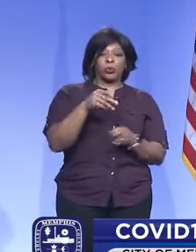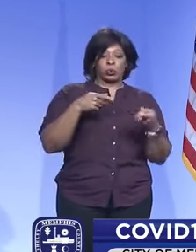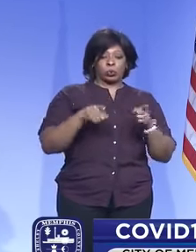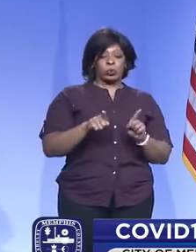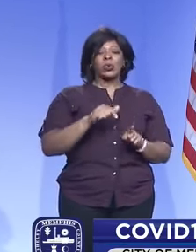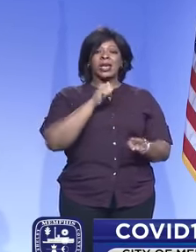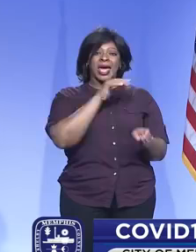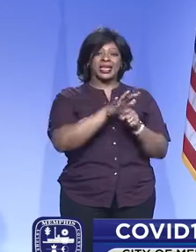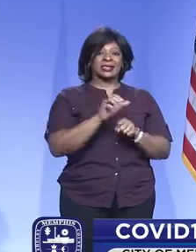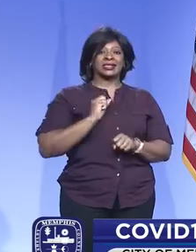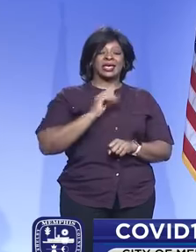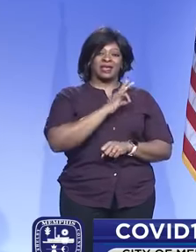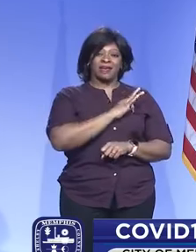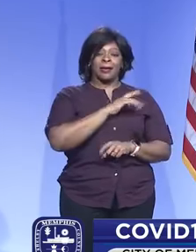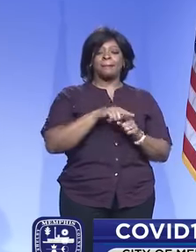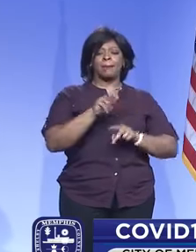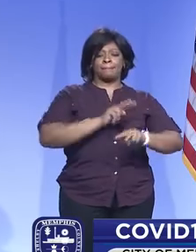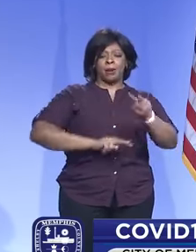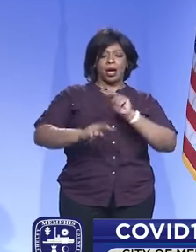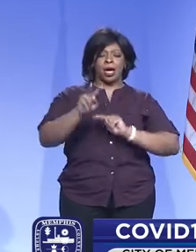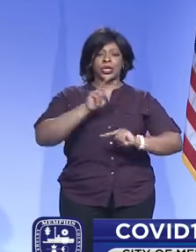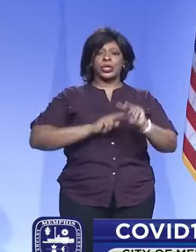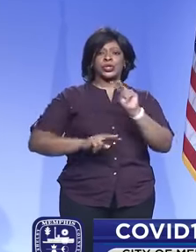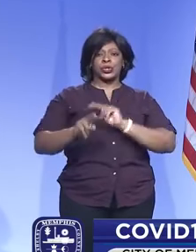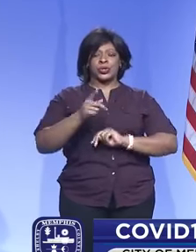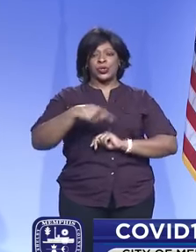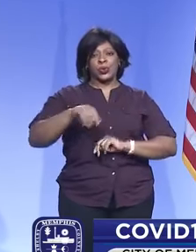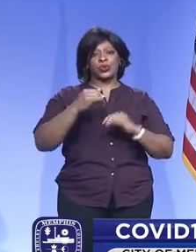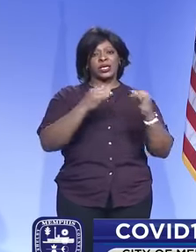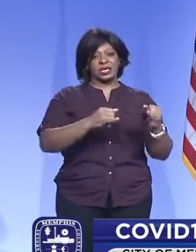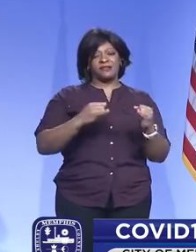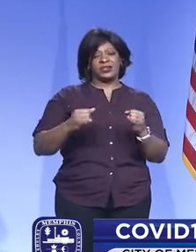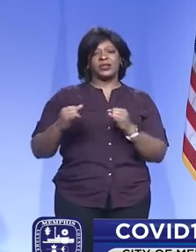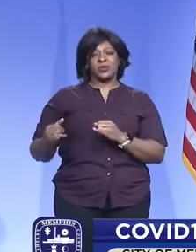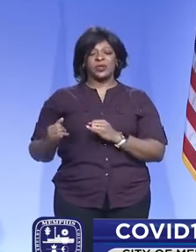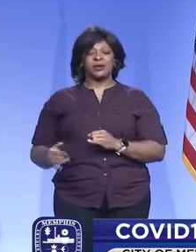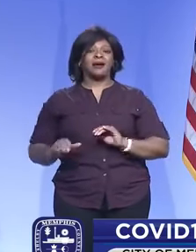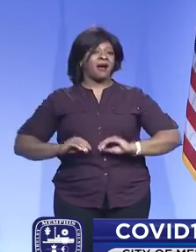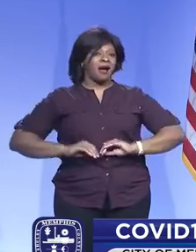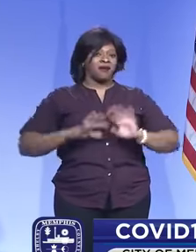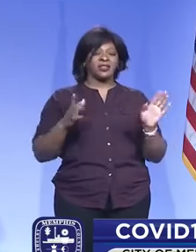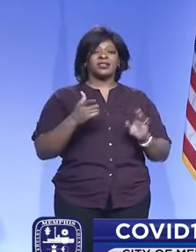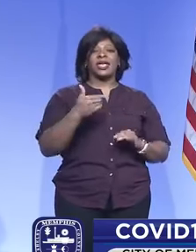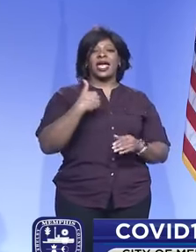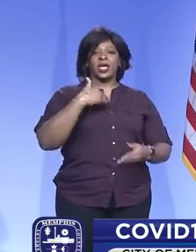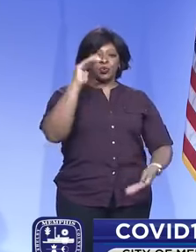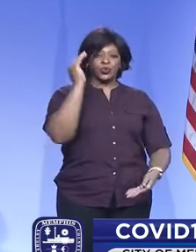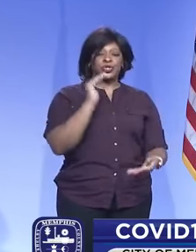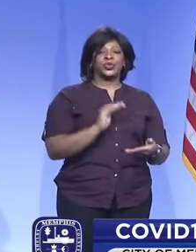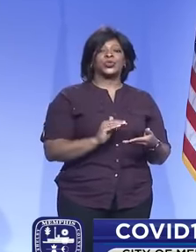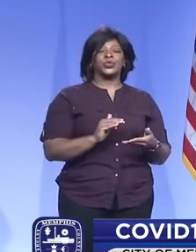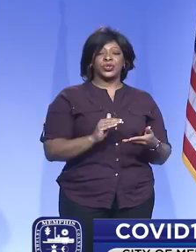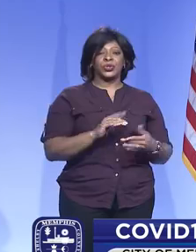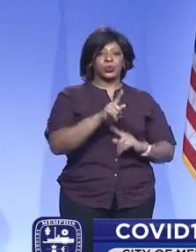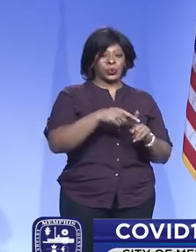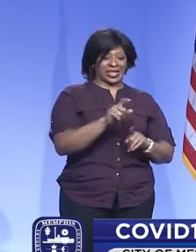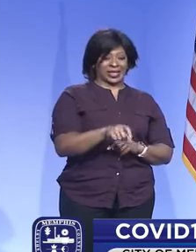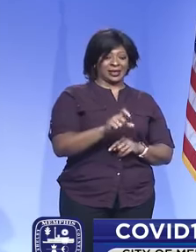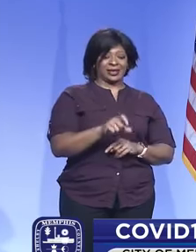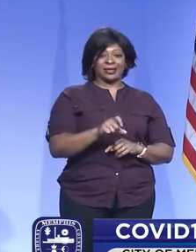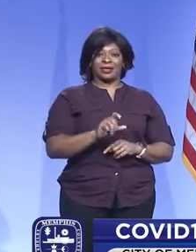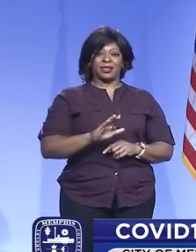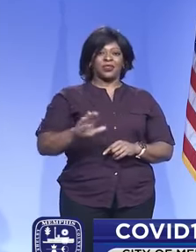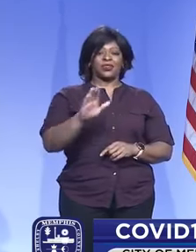staff shortage, but that monitoring occurs of those individuals. And then obviously they have reduced, when needed,